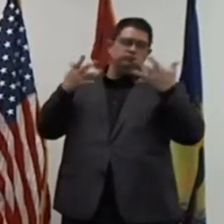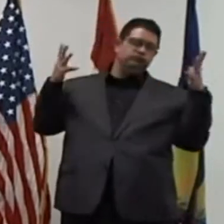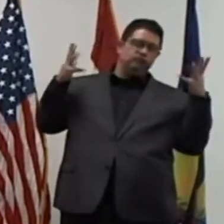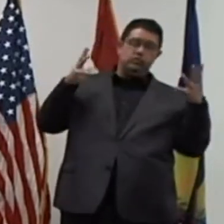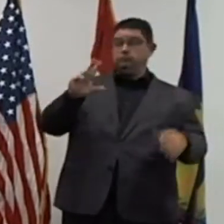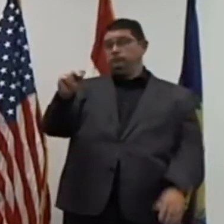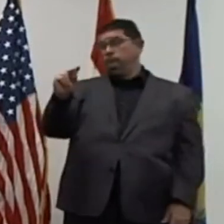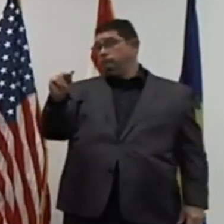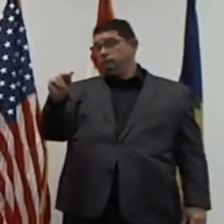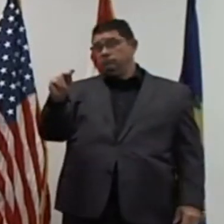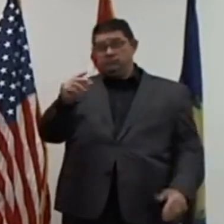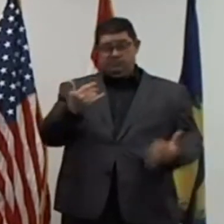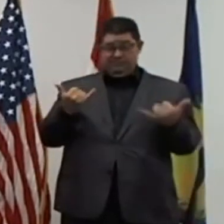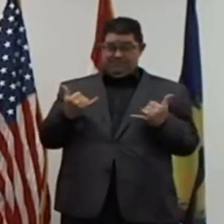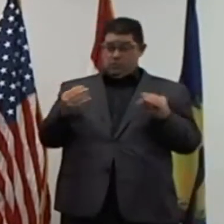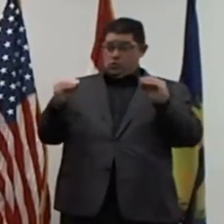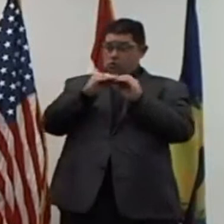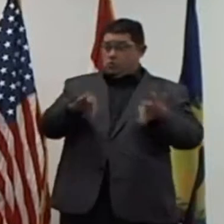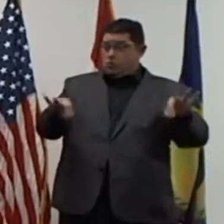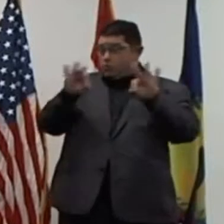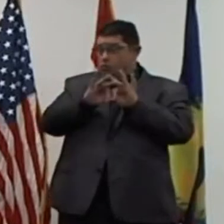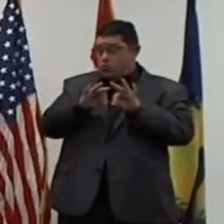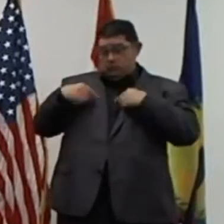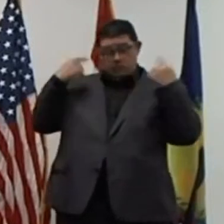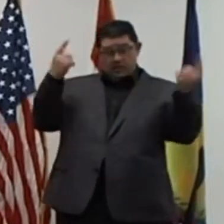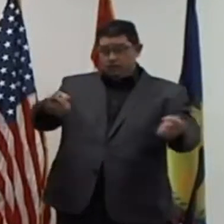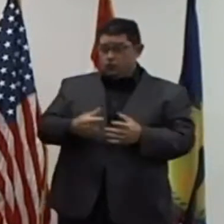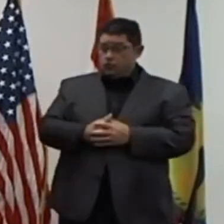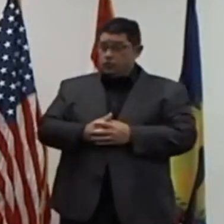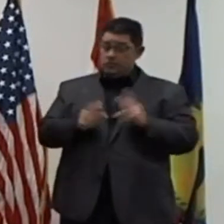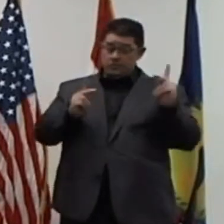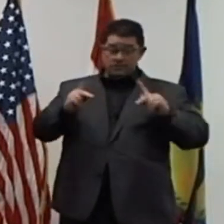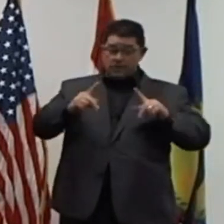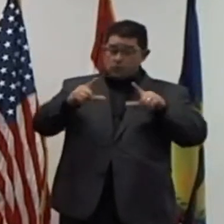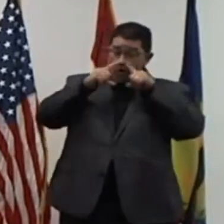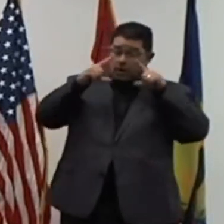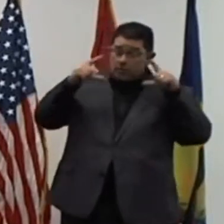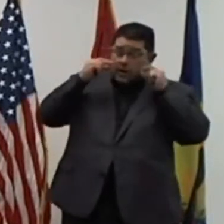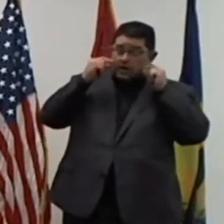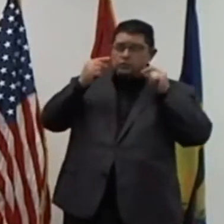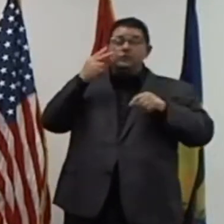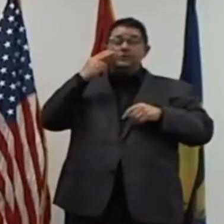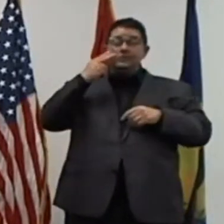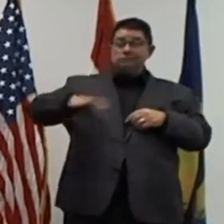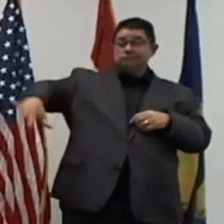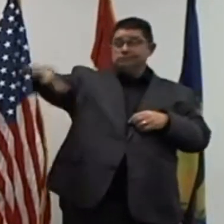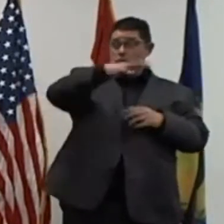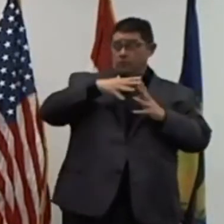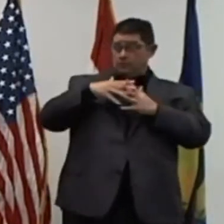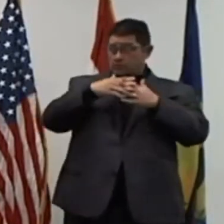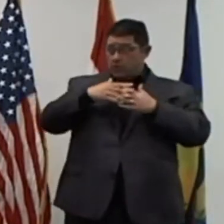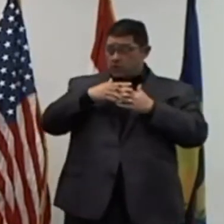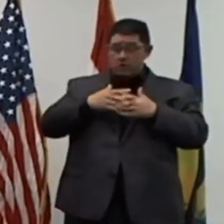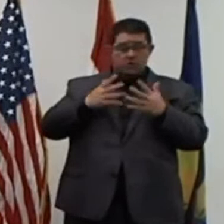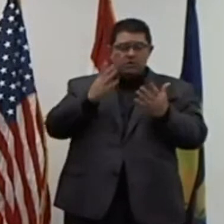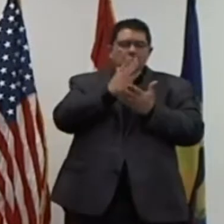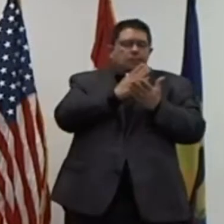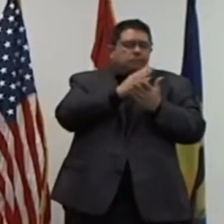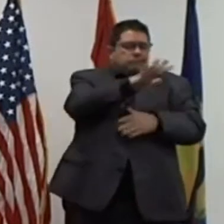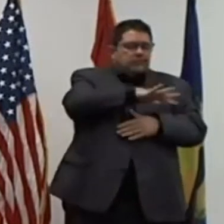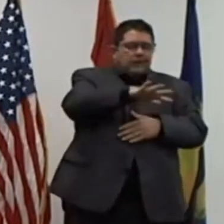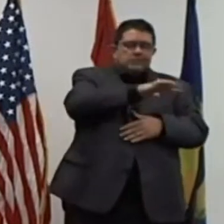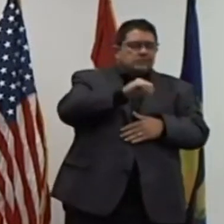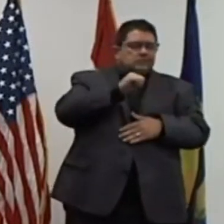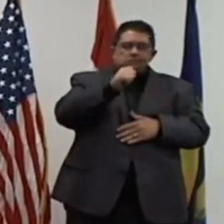it's more important than ever that people are wearing masks, and we're seeing across the country places that had not